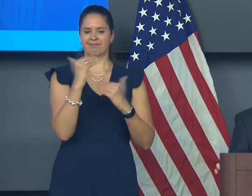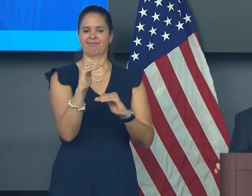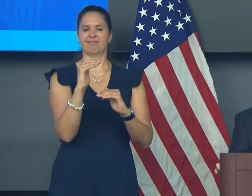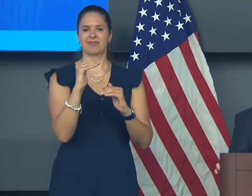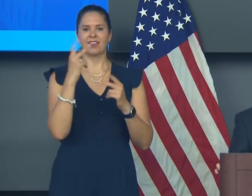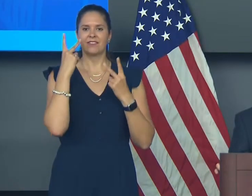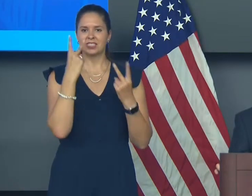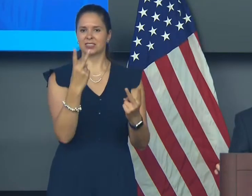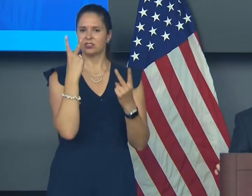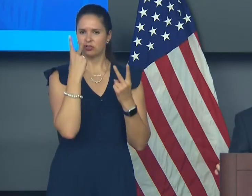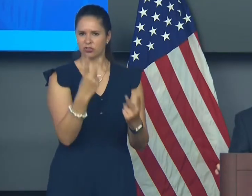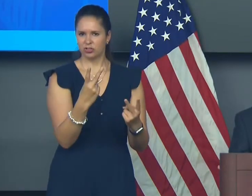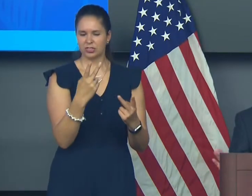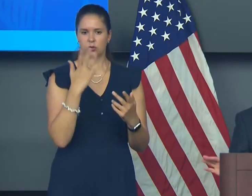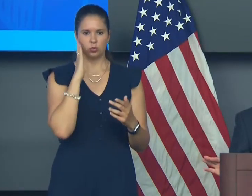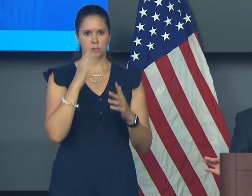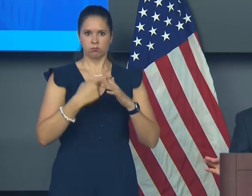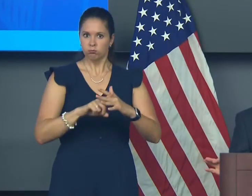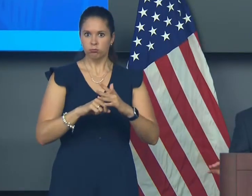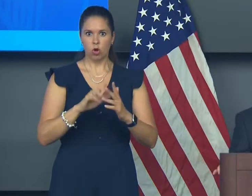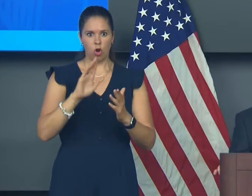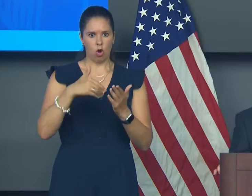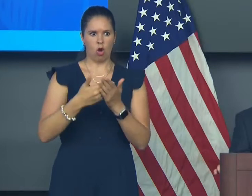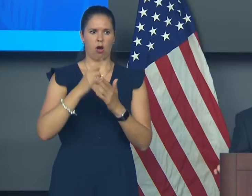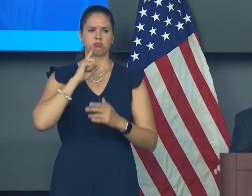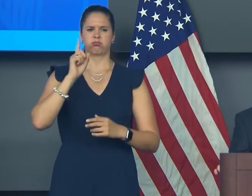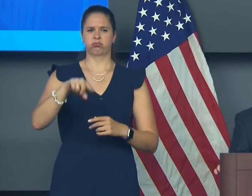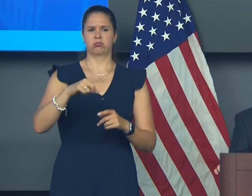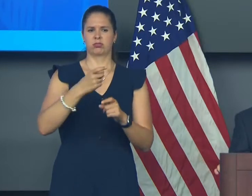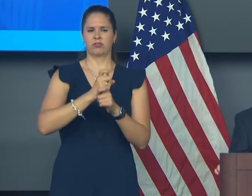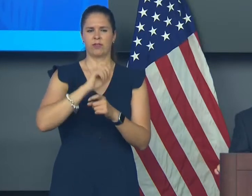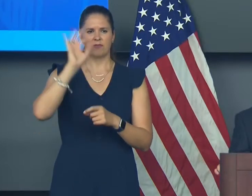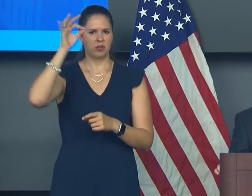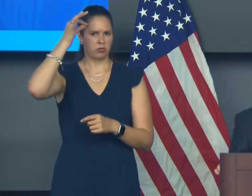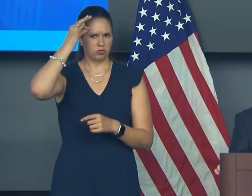get triggered, all by federal rule right now.